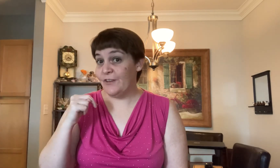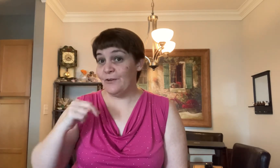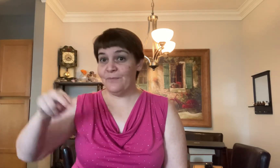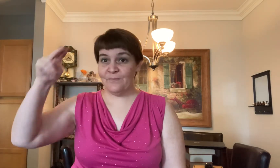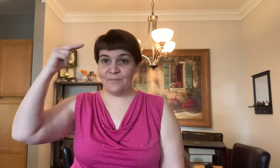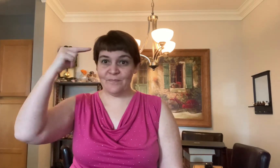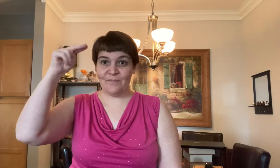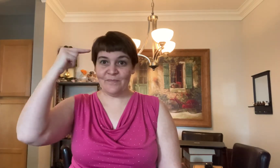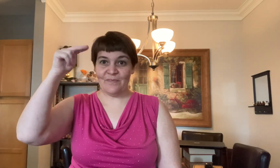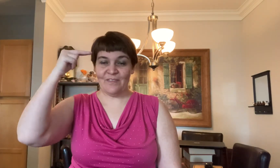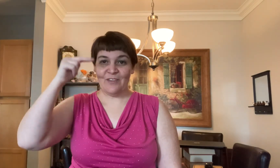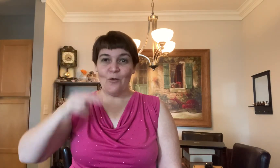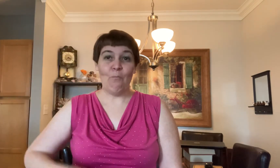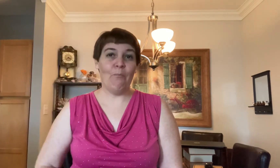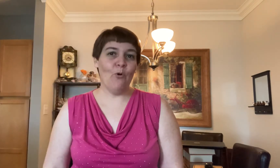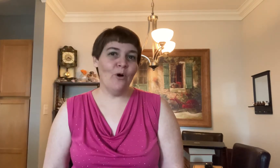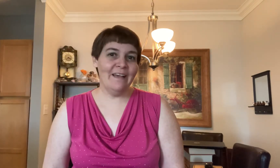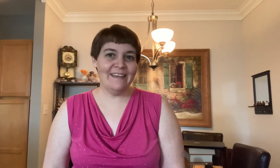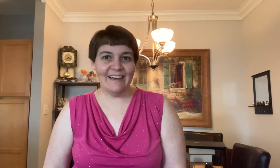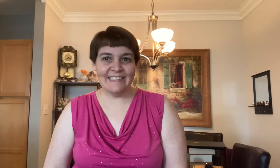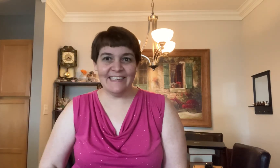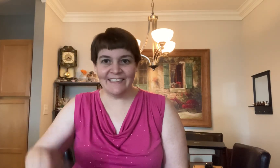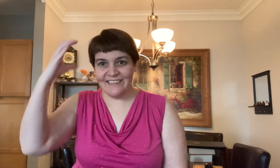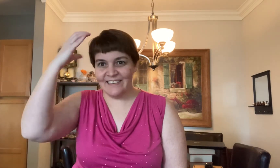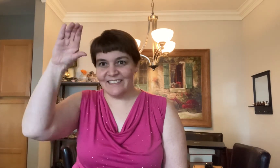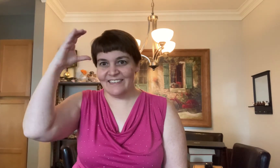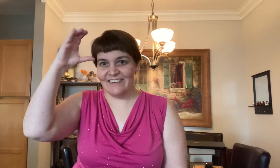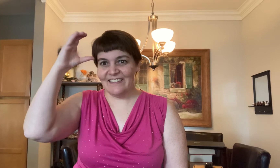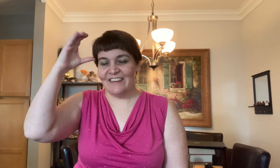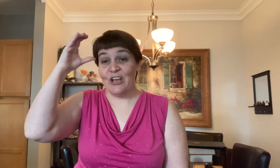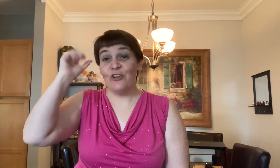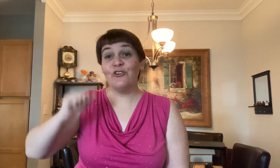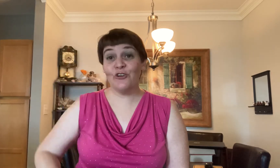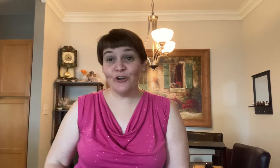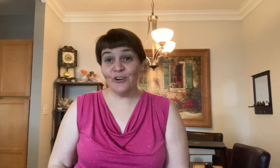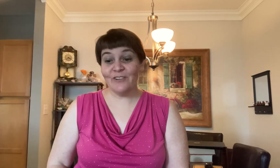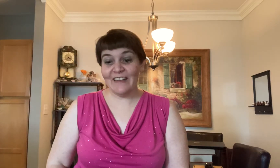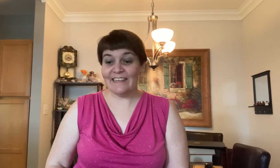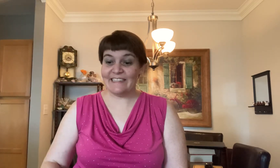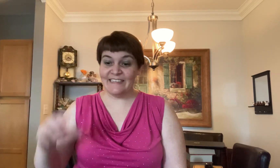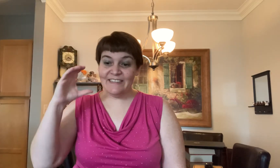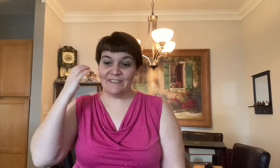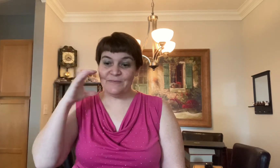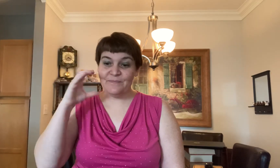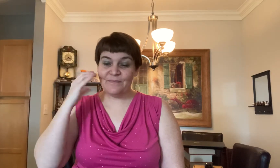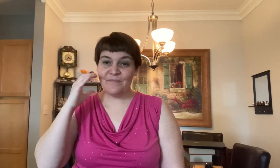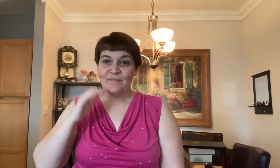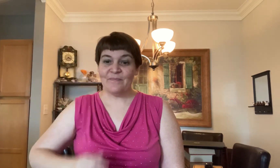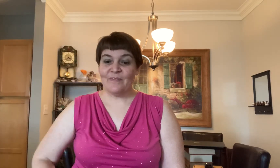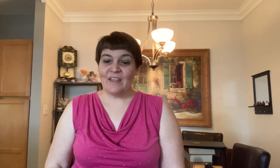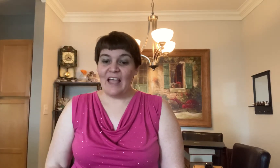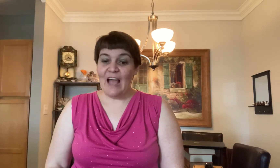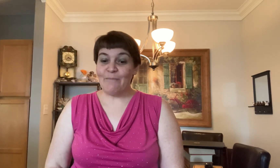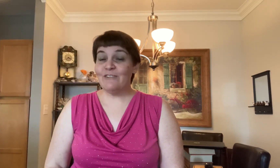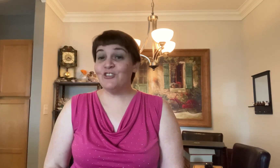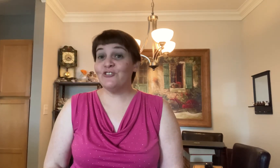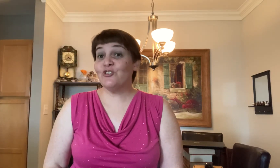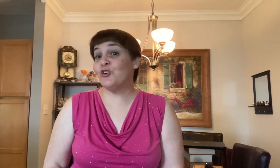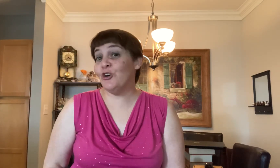nephew, boy cousin, girl cousin. How about just